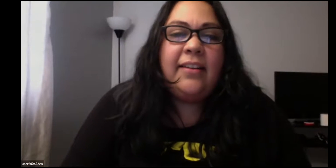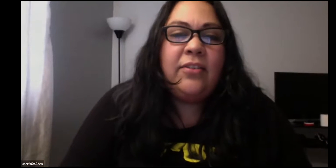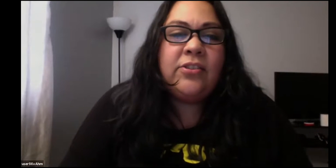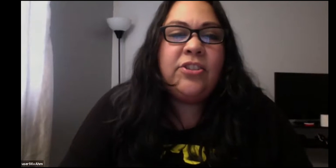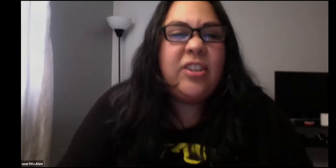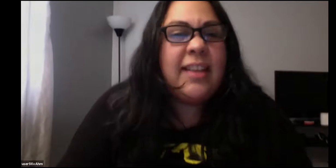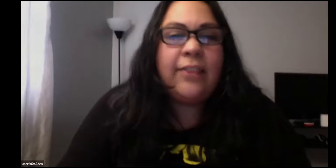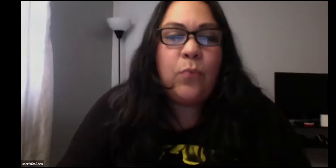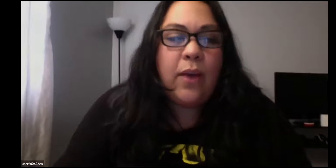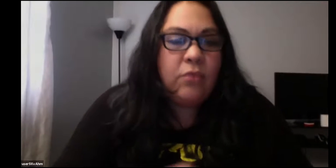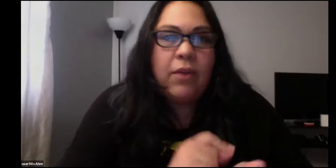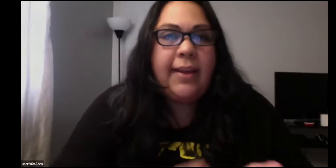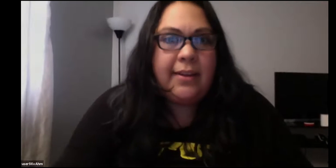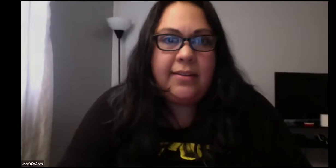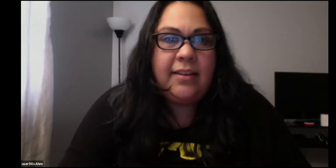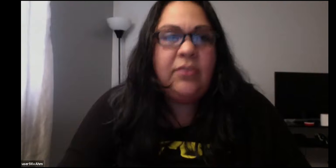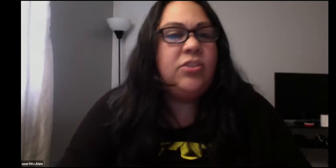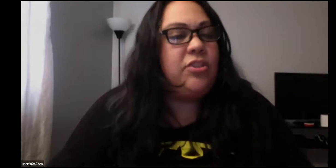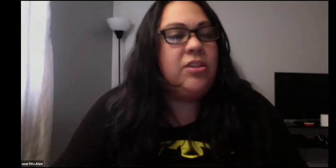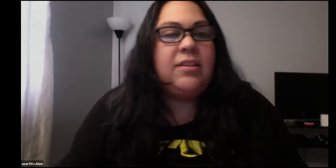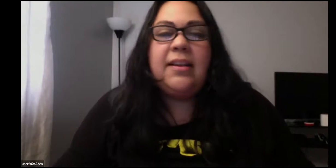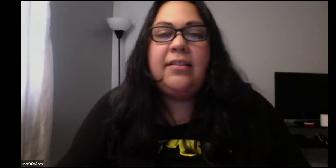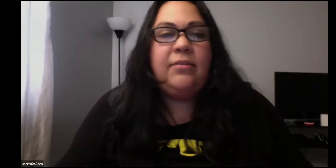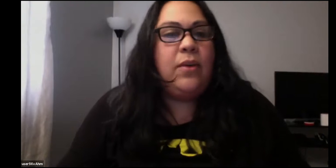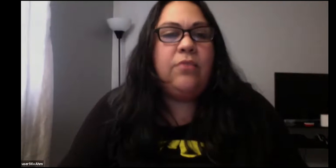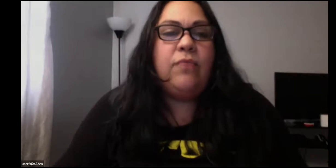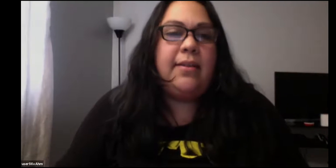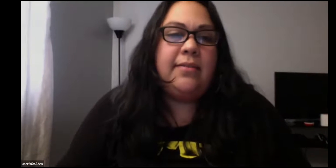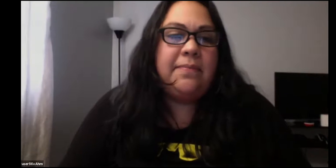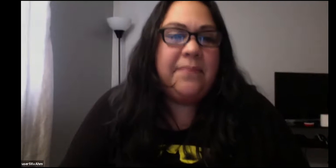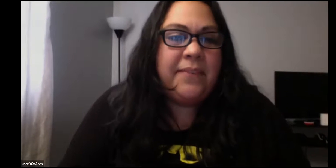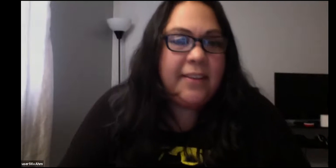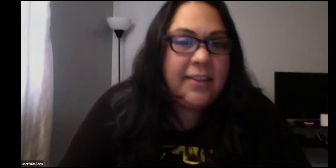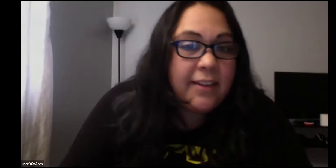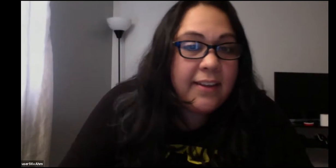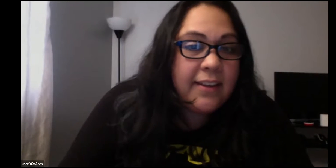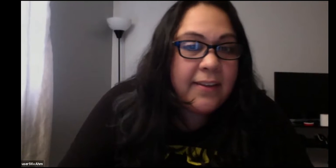looks just like the way you write it. It looks just like the way you write it.